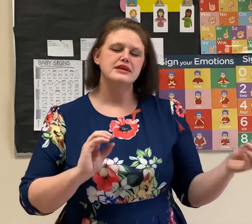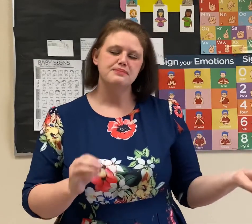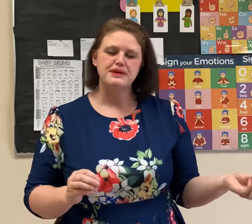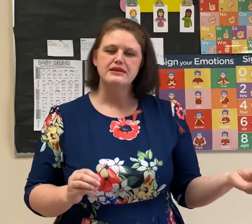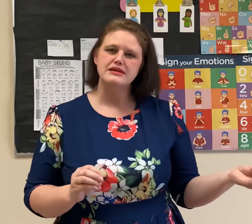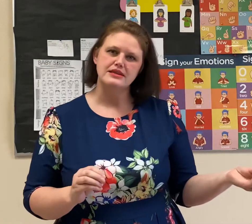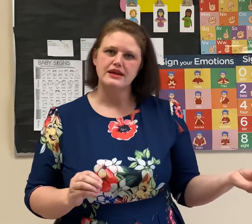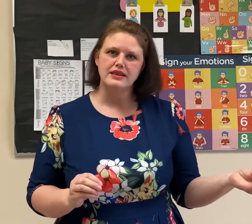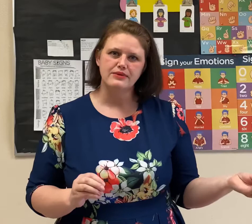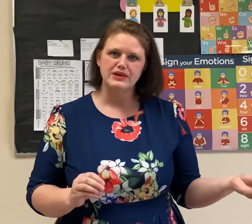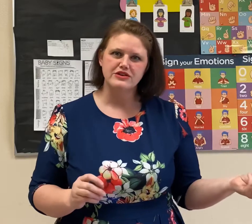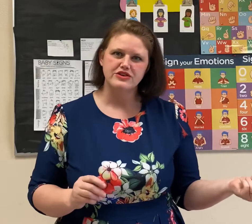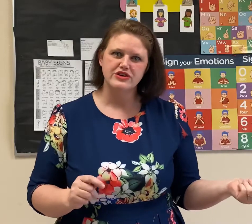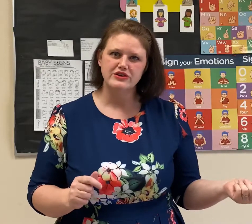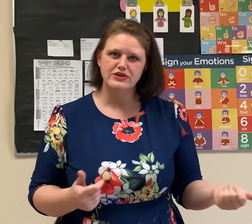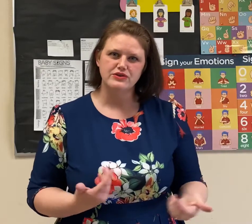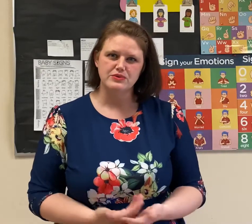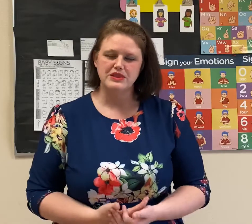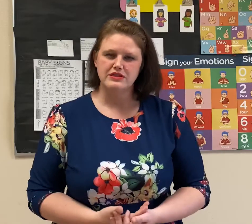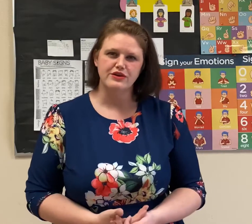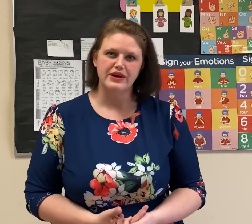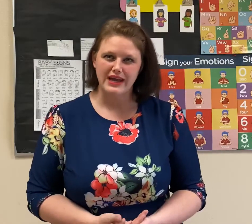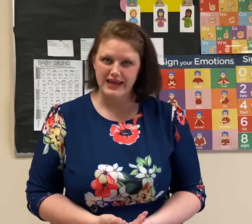Typically, sign language used with your hands